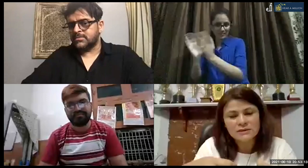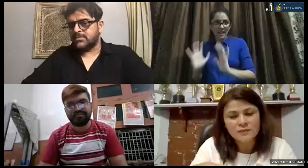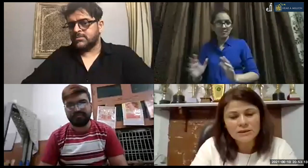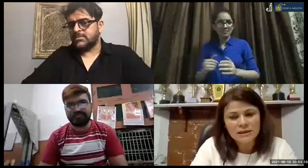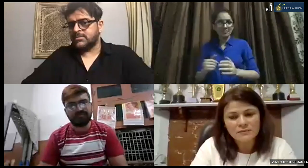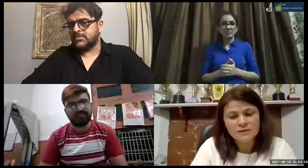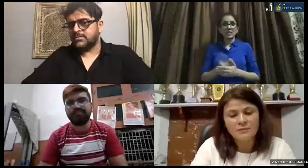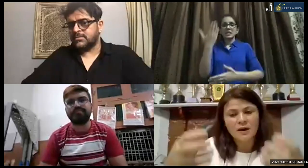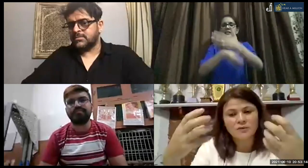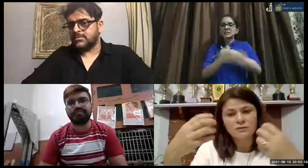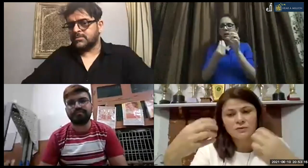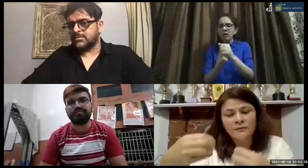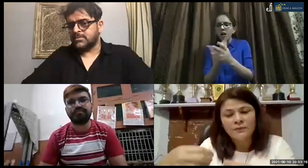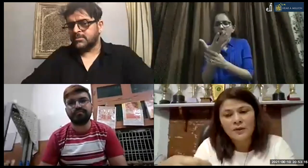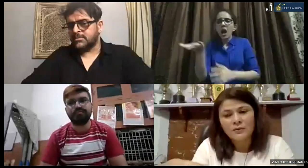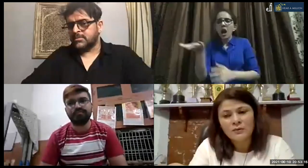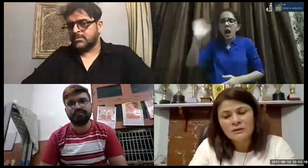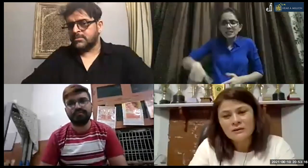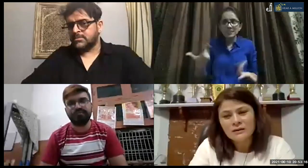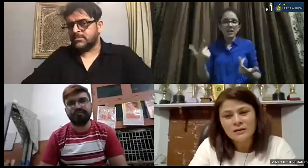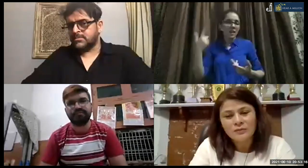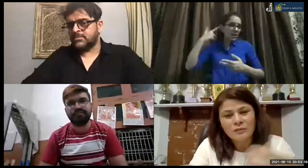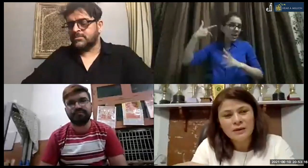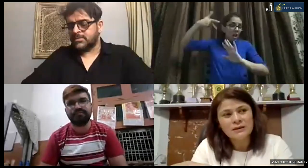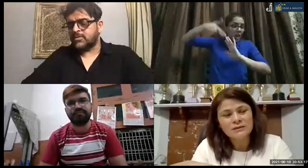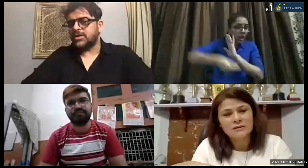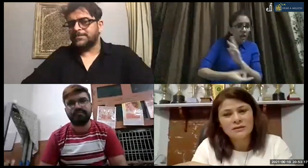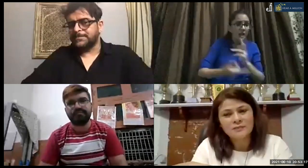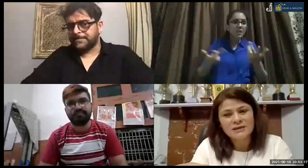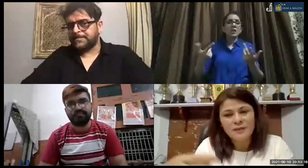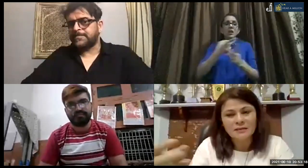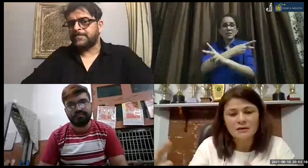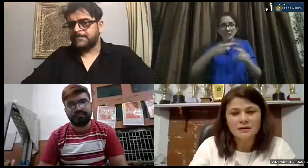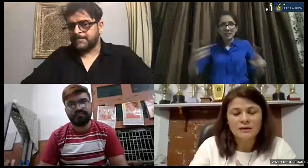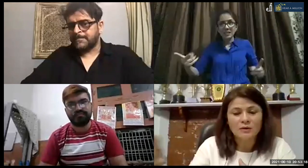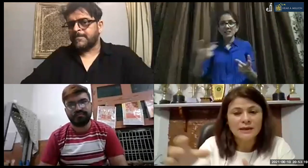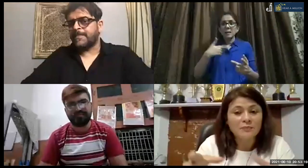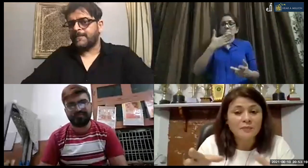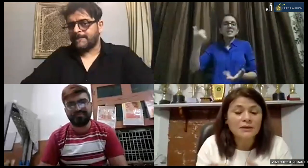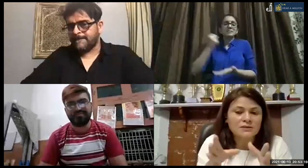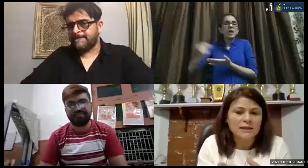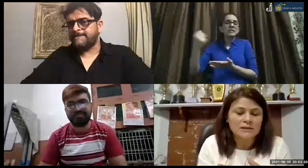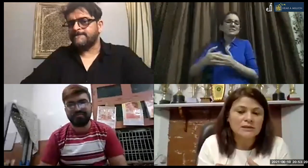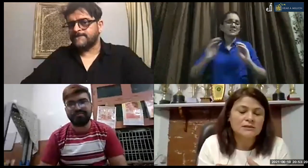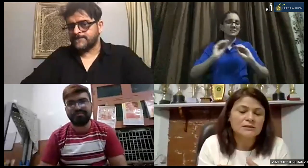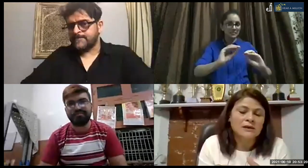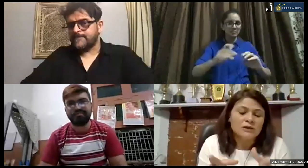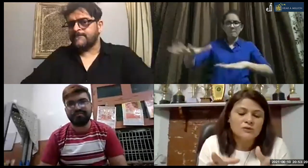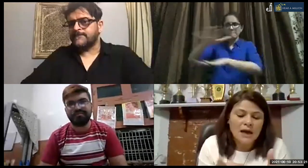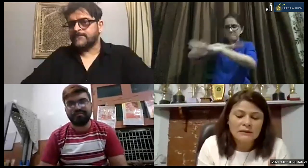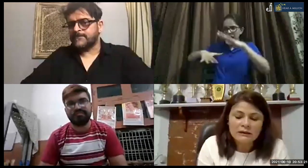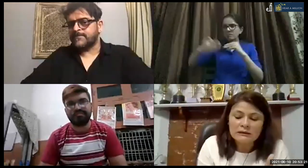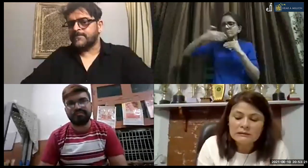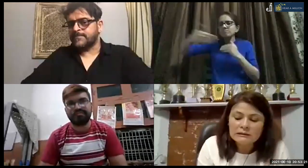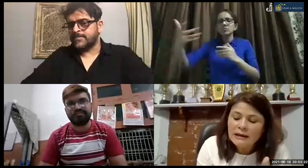how disability comes about, or what is the best method and all that, but the strategies.